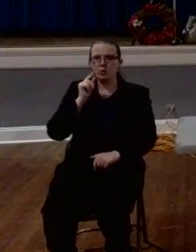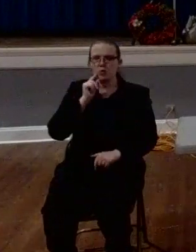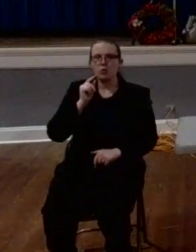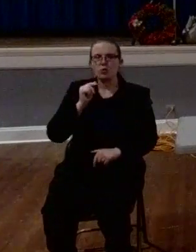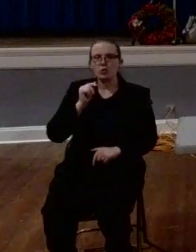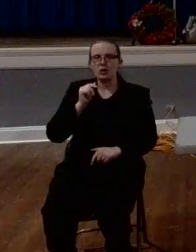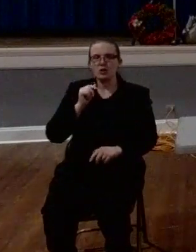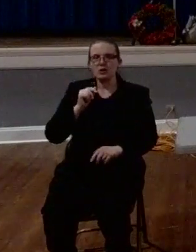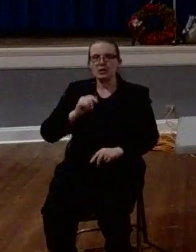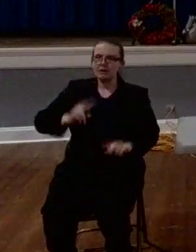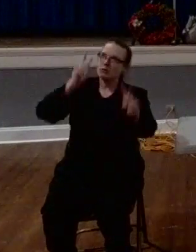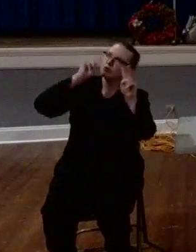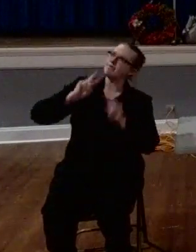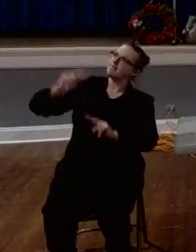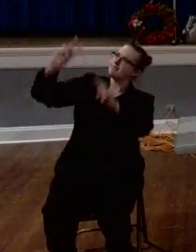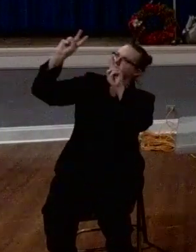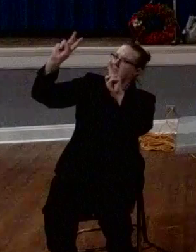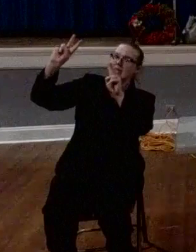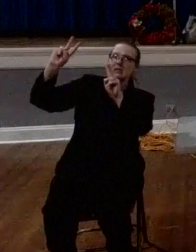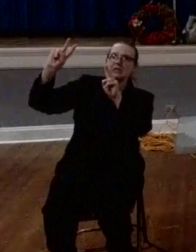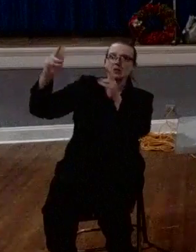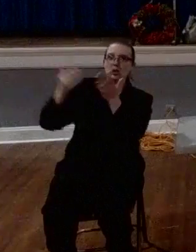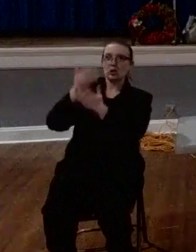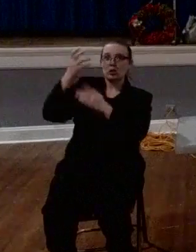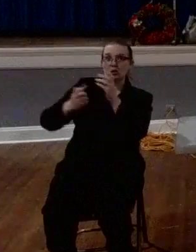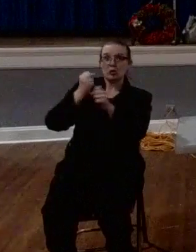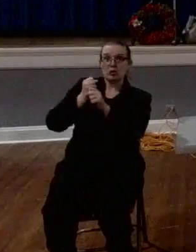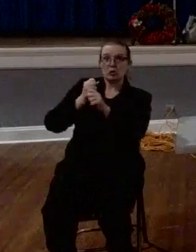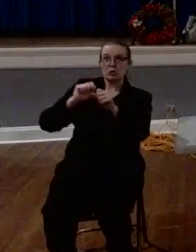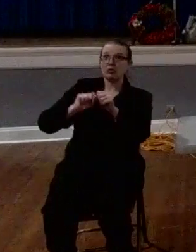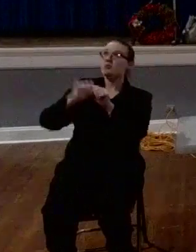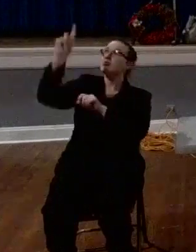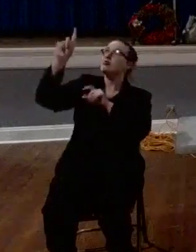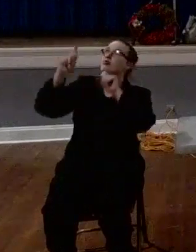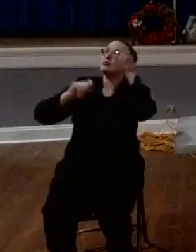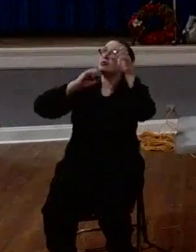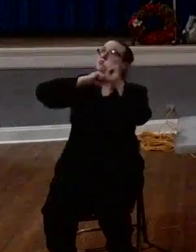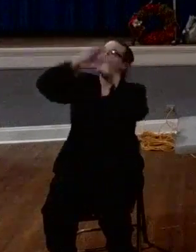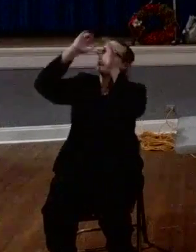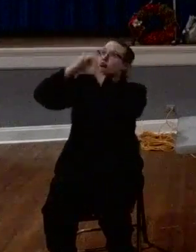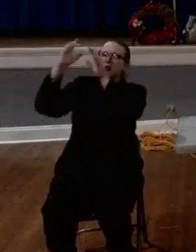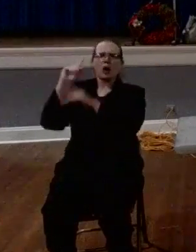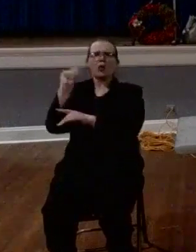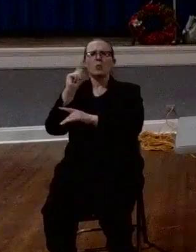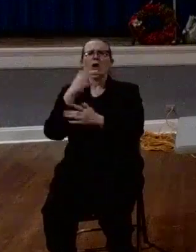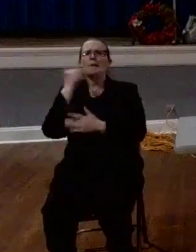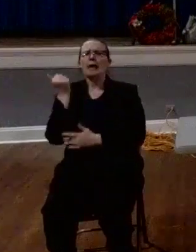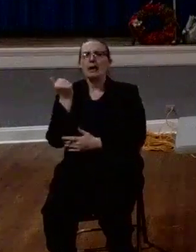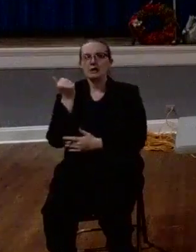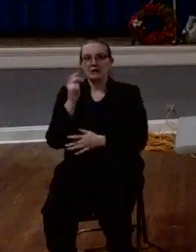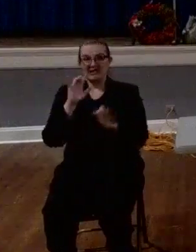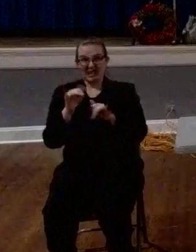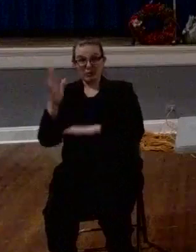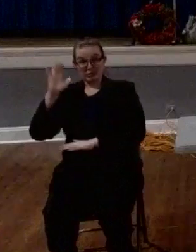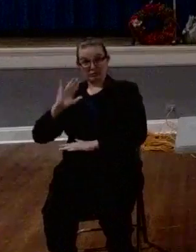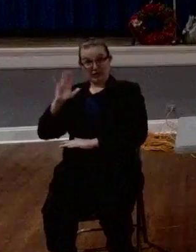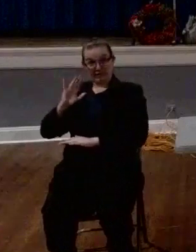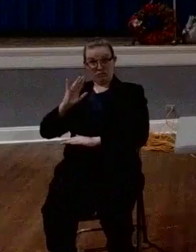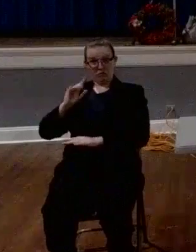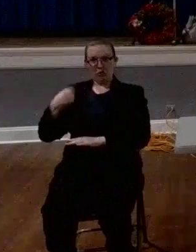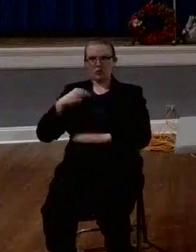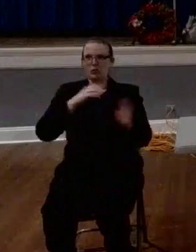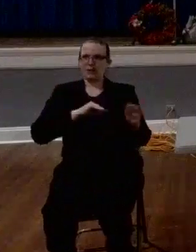to view the New Year's Eve fireworks. And this was before we moved